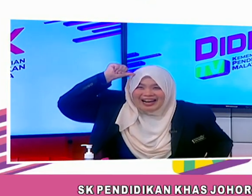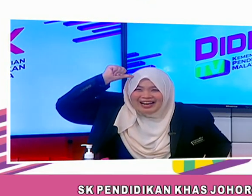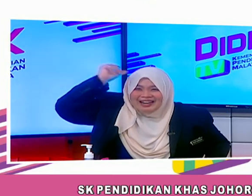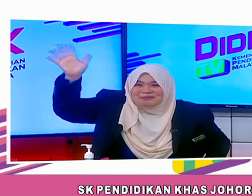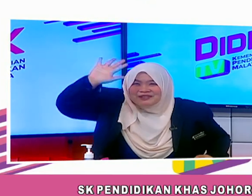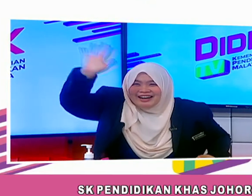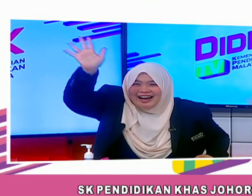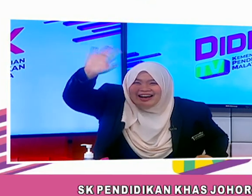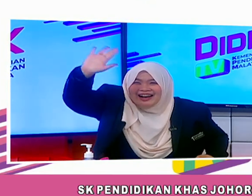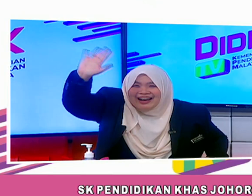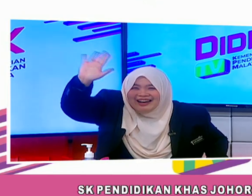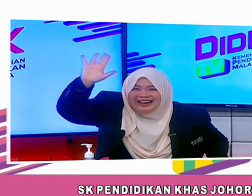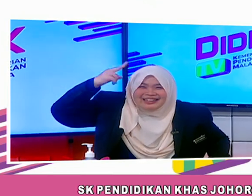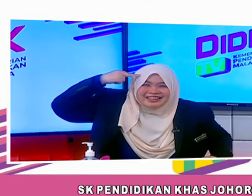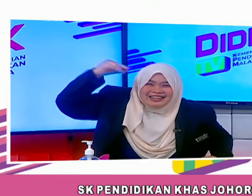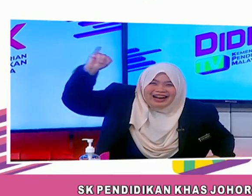Adam!